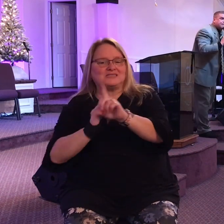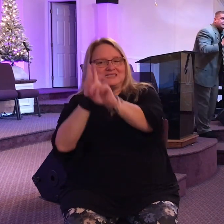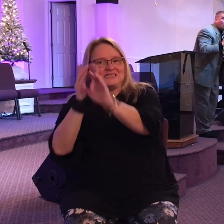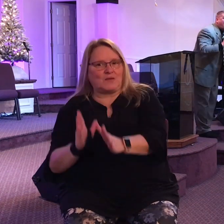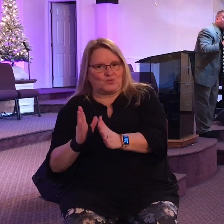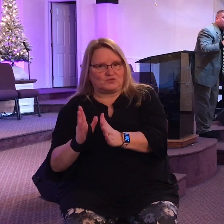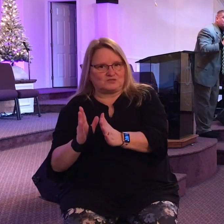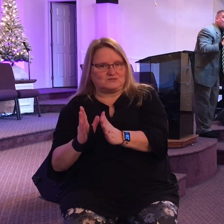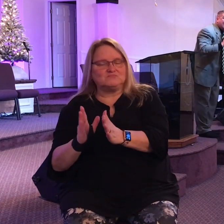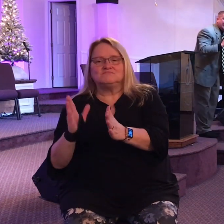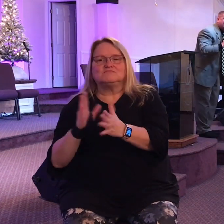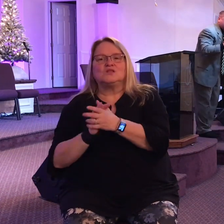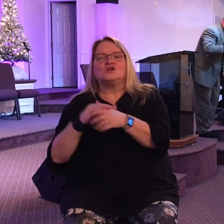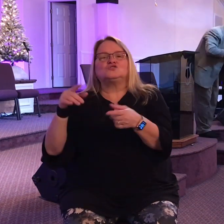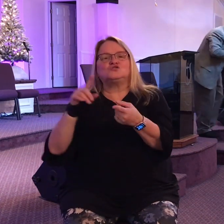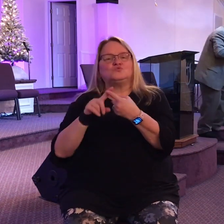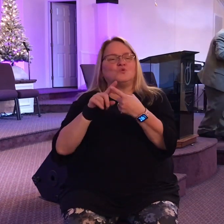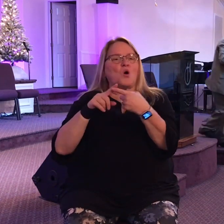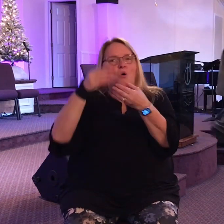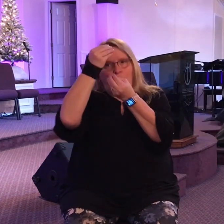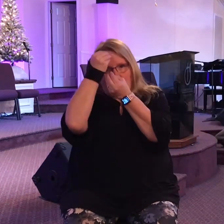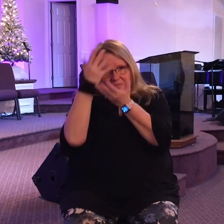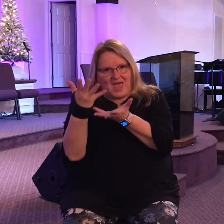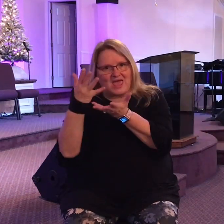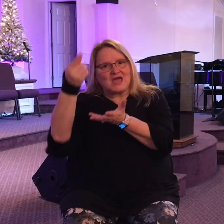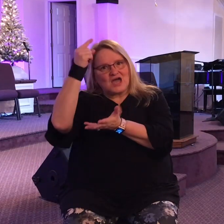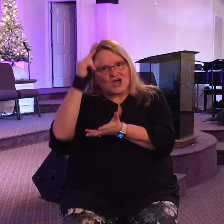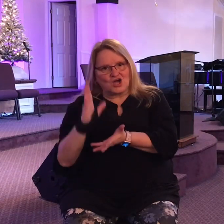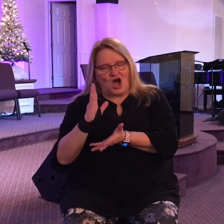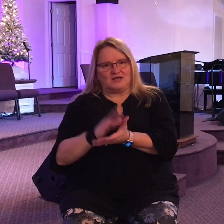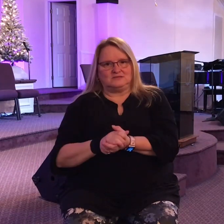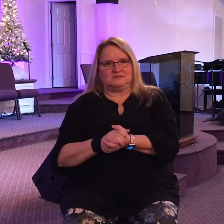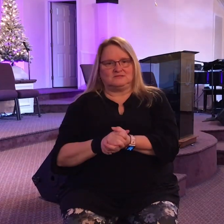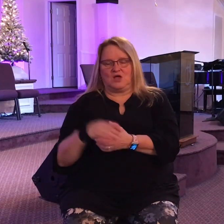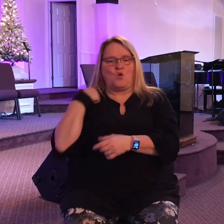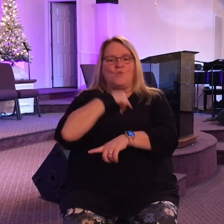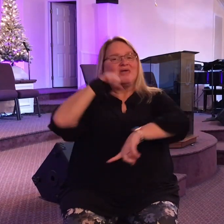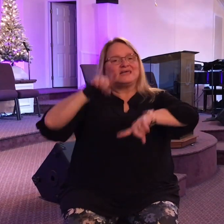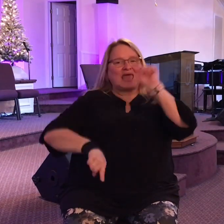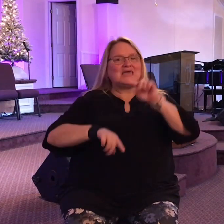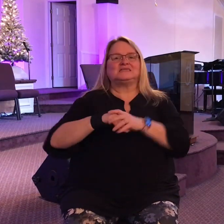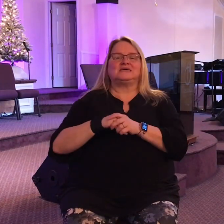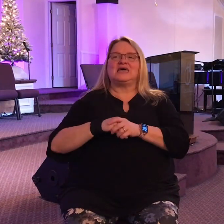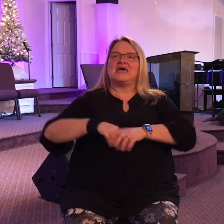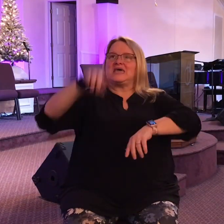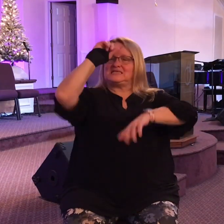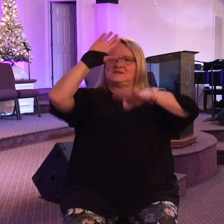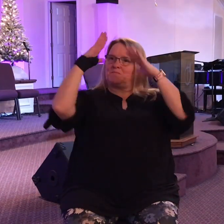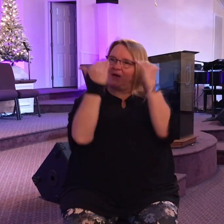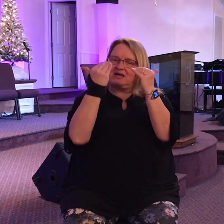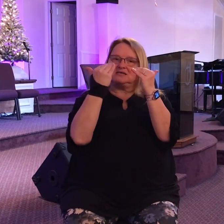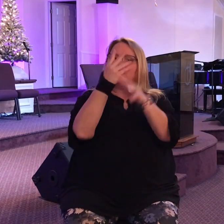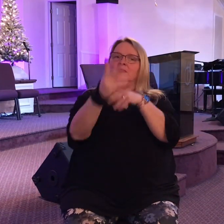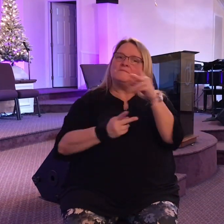can't expect the world to obey the commands of God. All the way to the White House. All the way across the street from